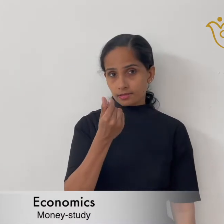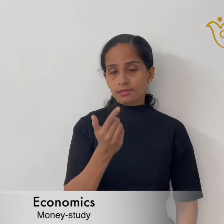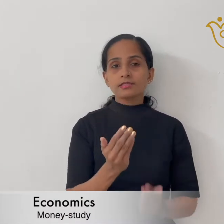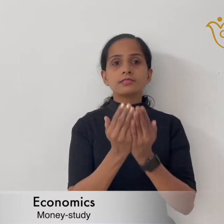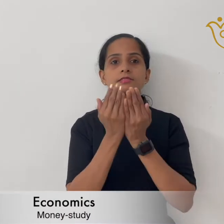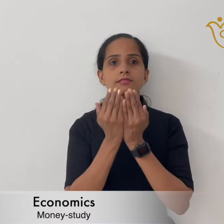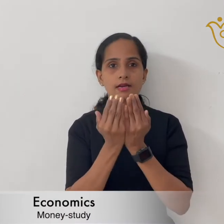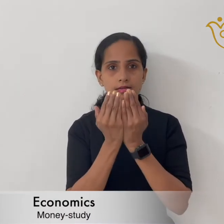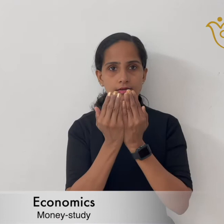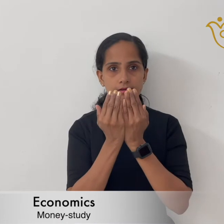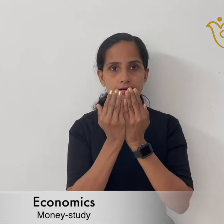economics,